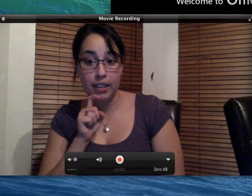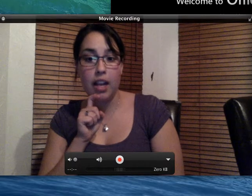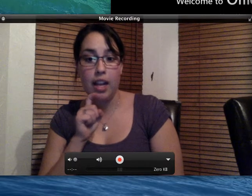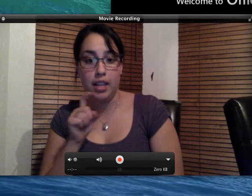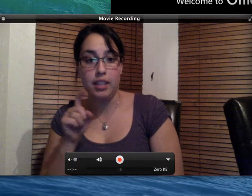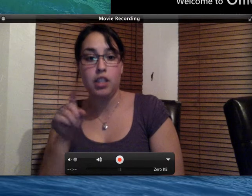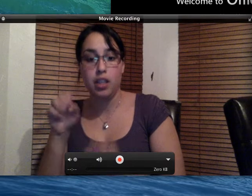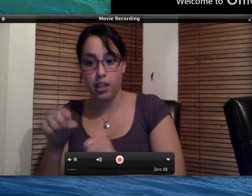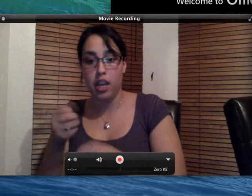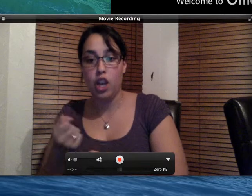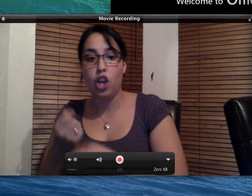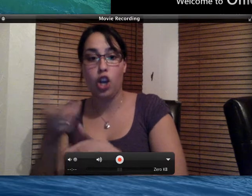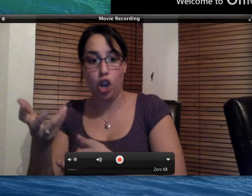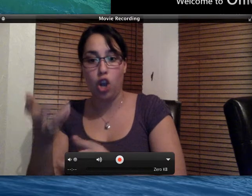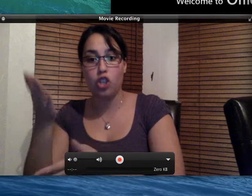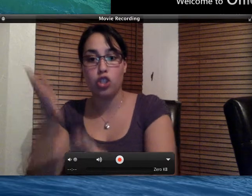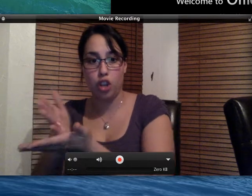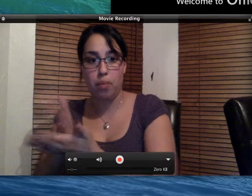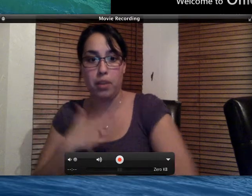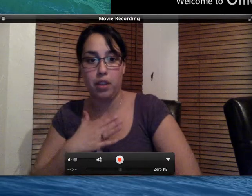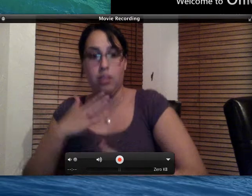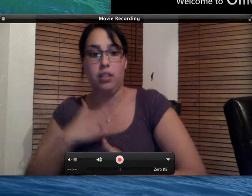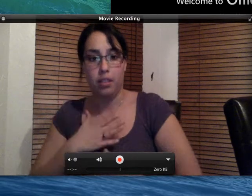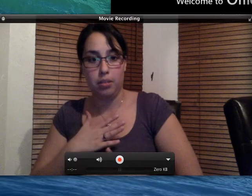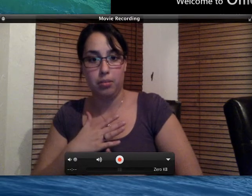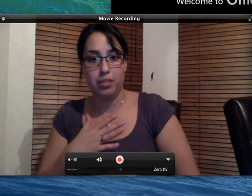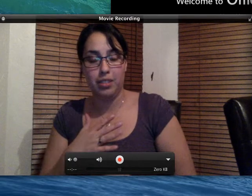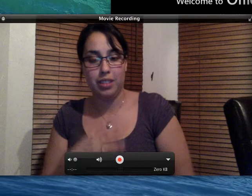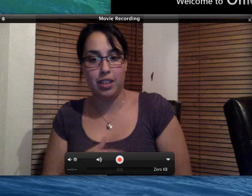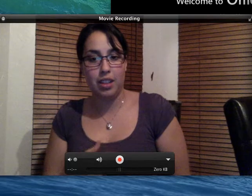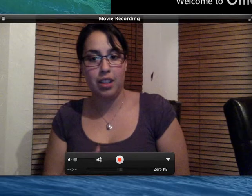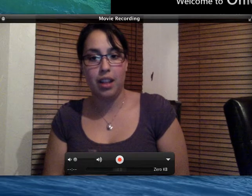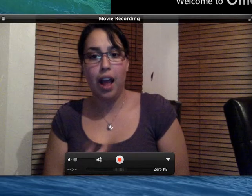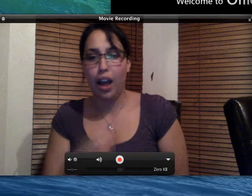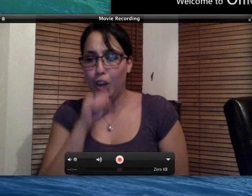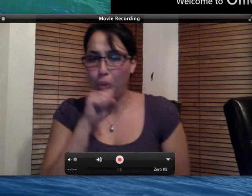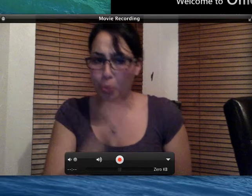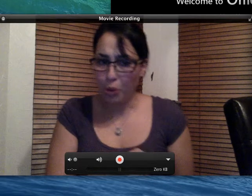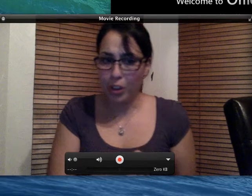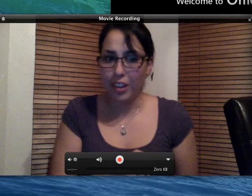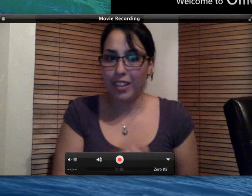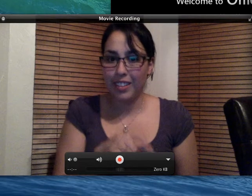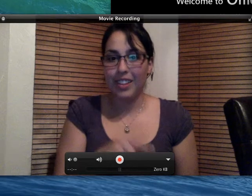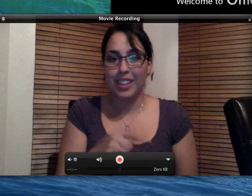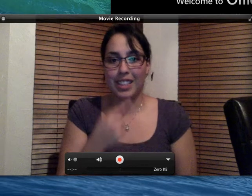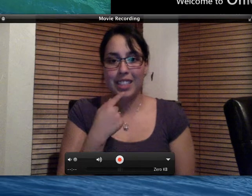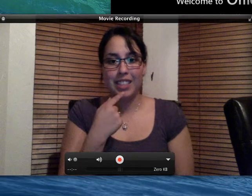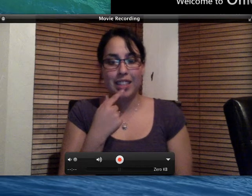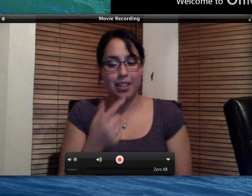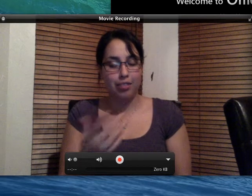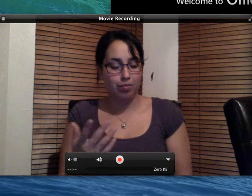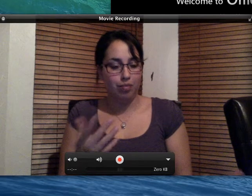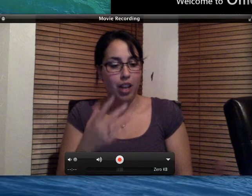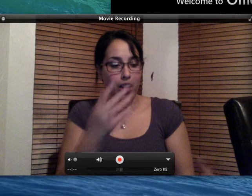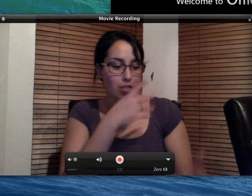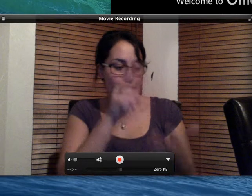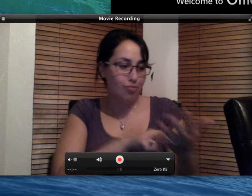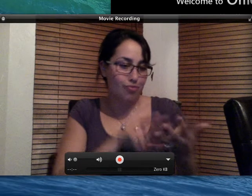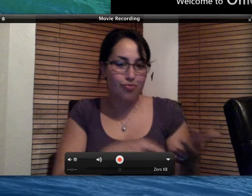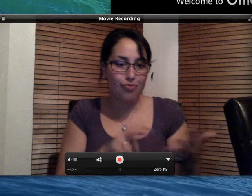I love this article because at a certain point they suggested that unattached hiccupers could try masturbation.